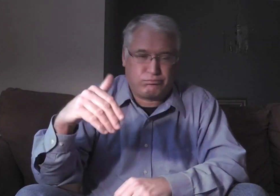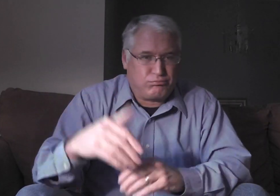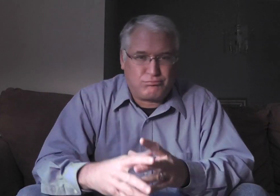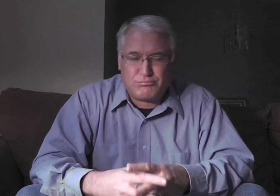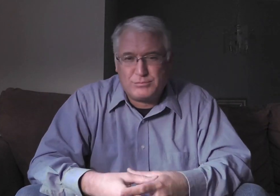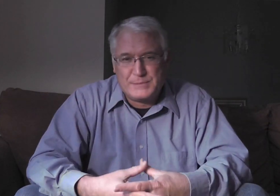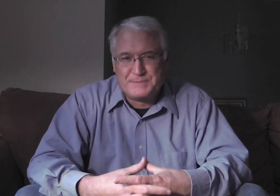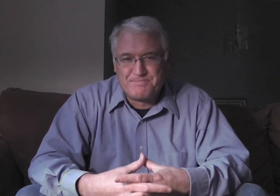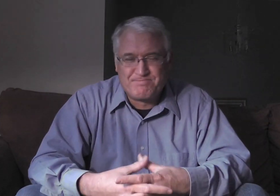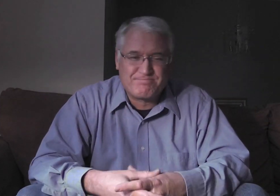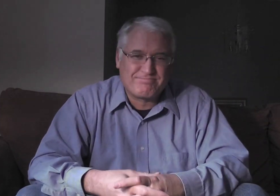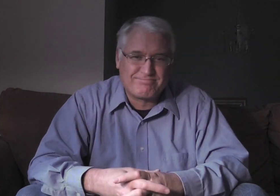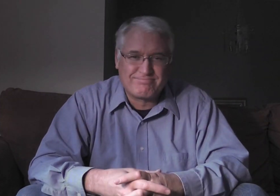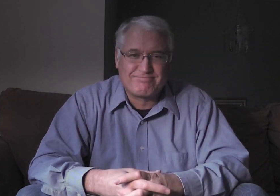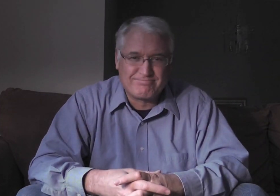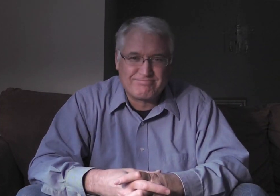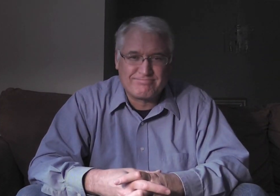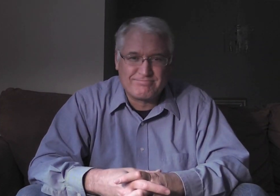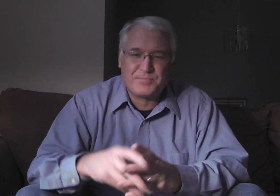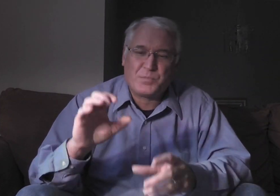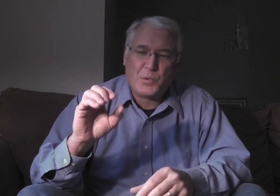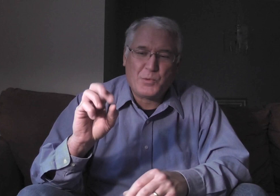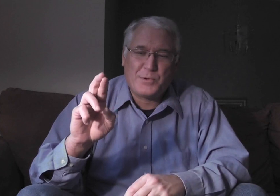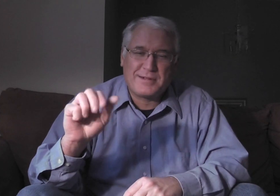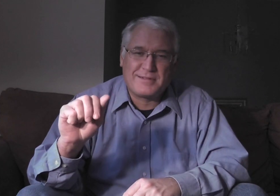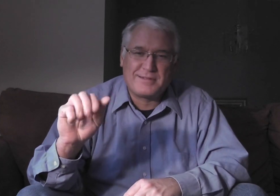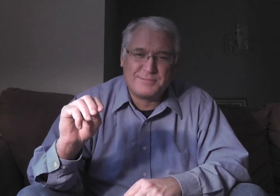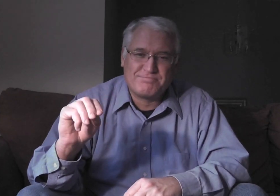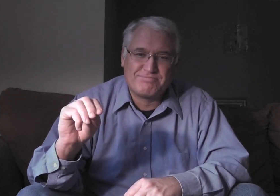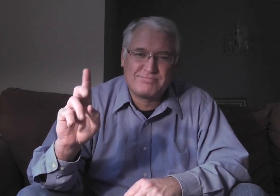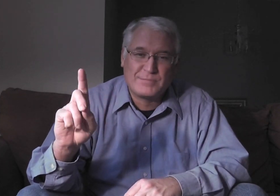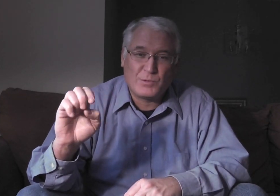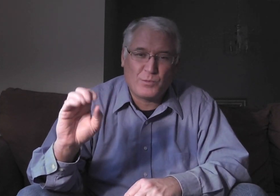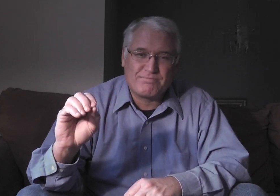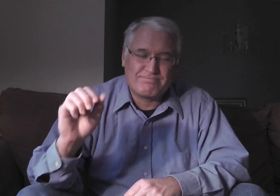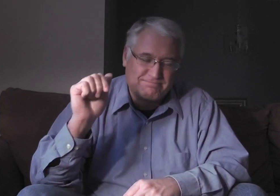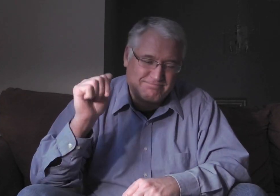That is amazing grace from Him. Coram Deo.